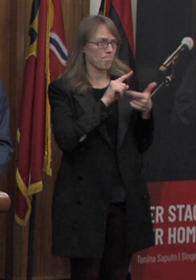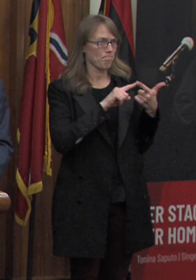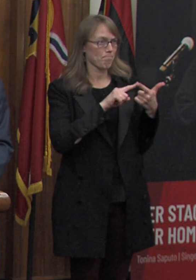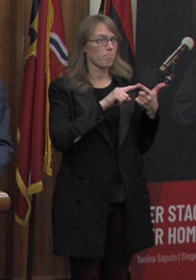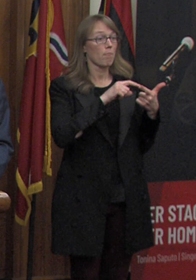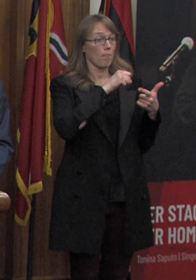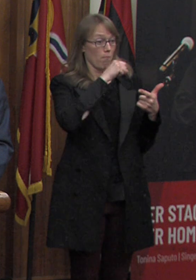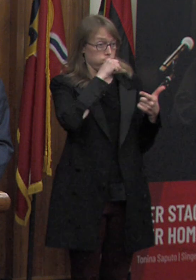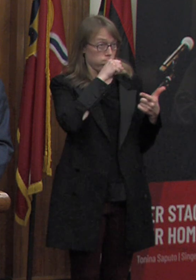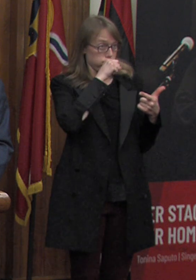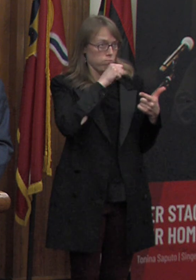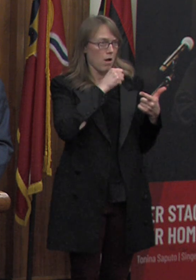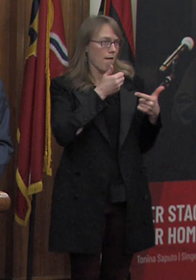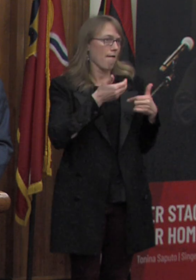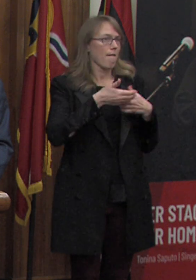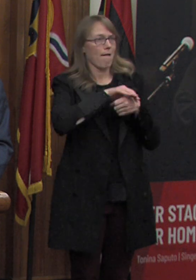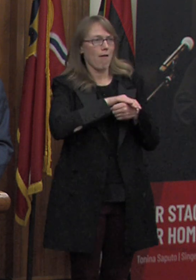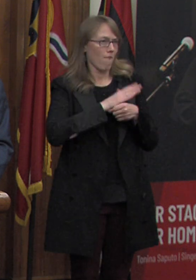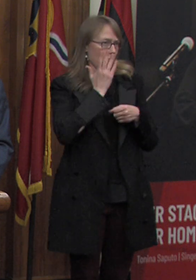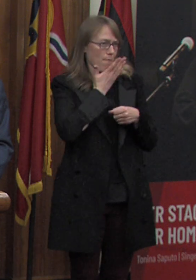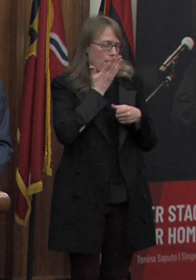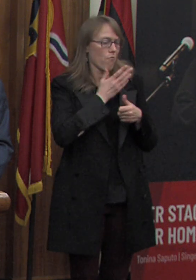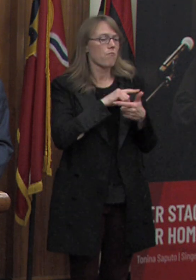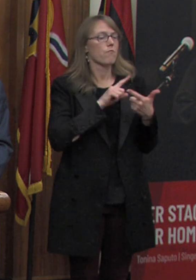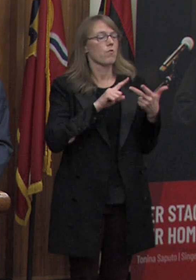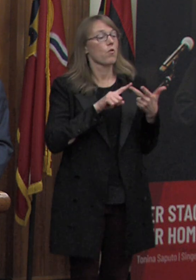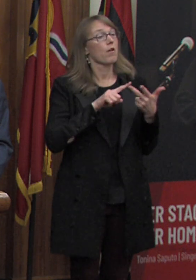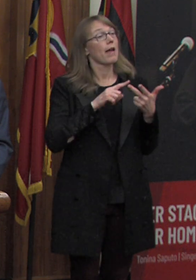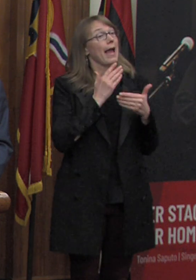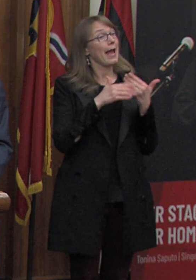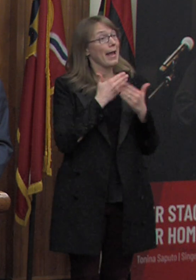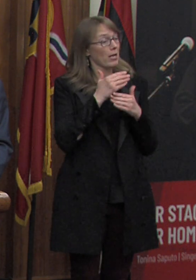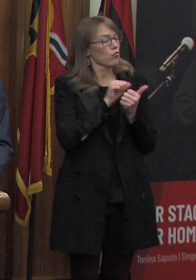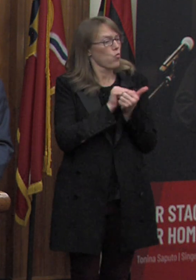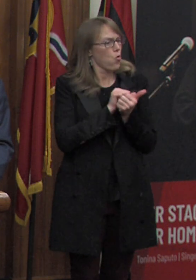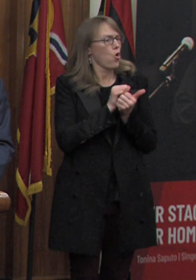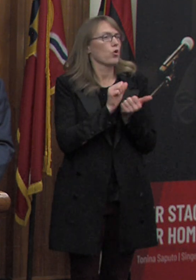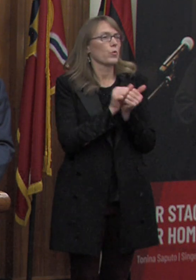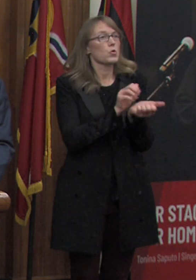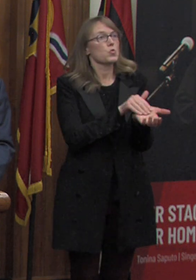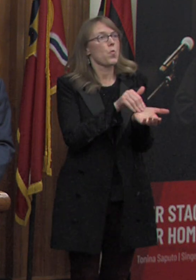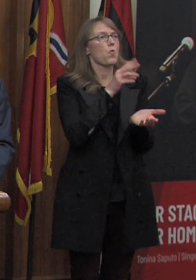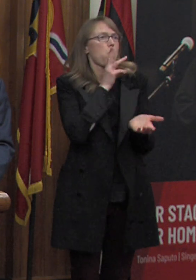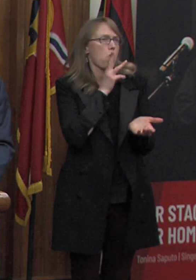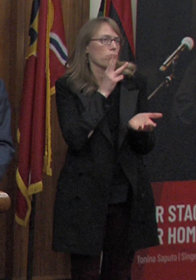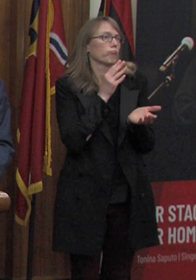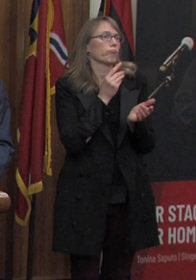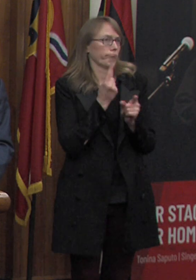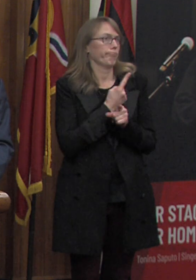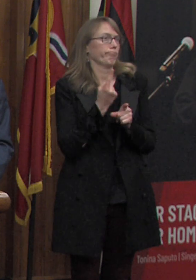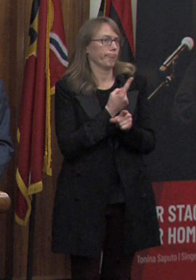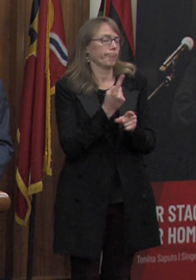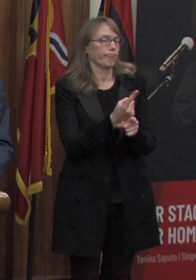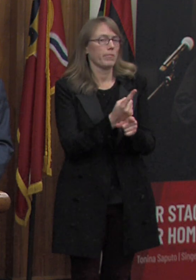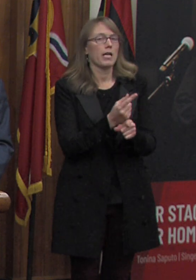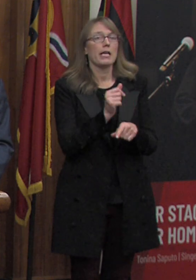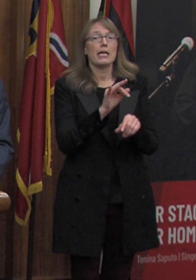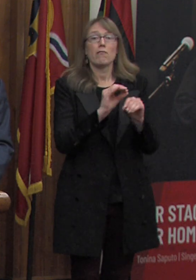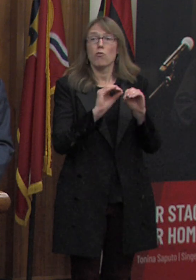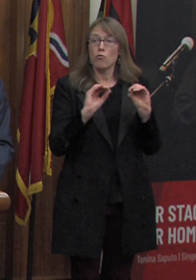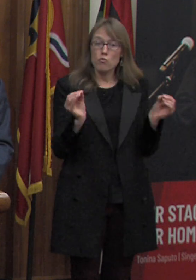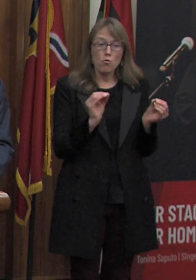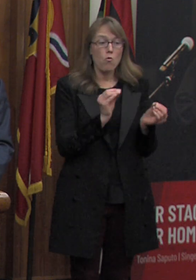and sneeze, washing your hands regularly with soap and water. If soap and water is not available, use hand sanitizer that has at least